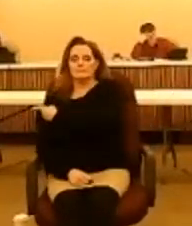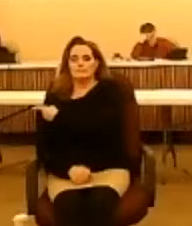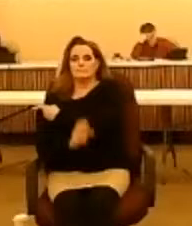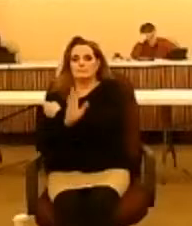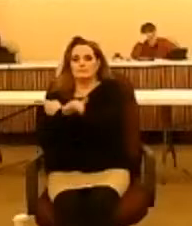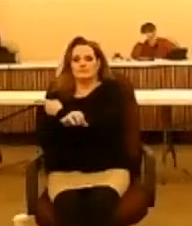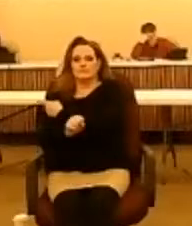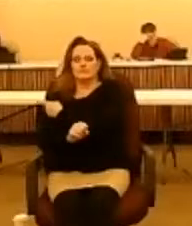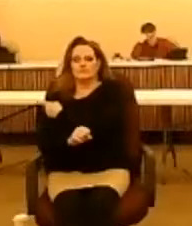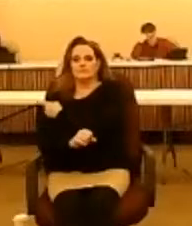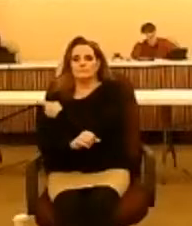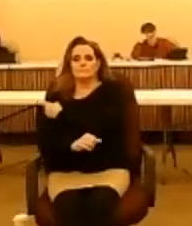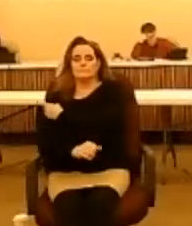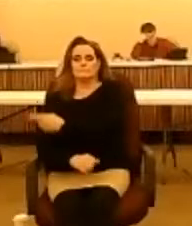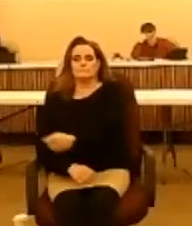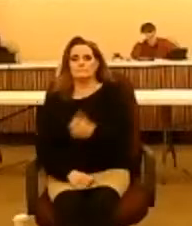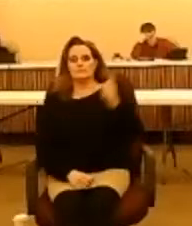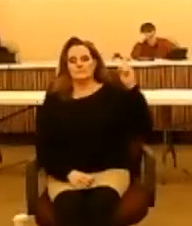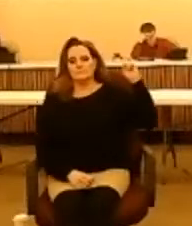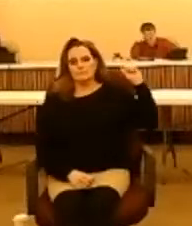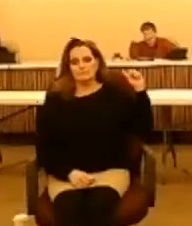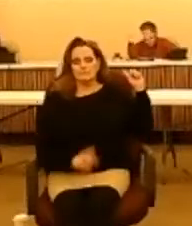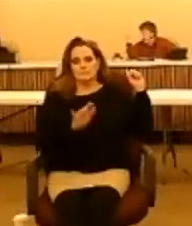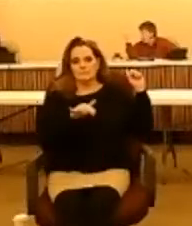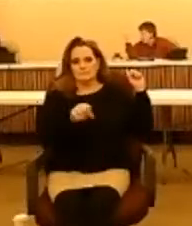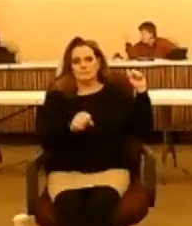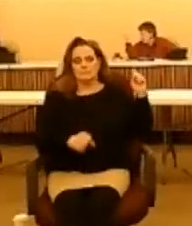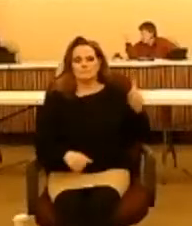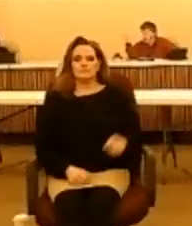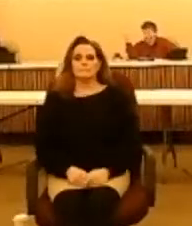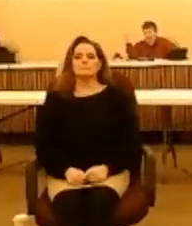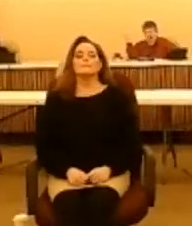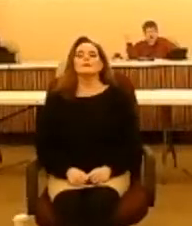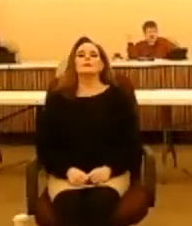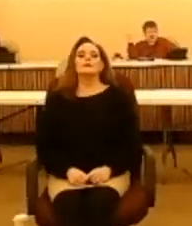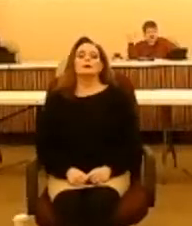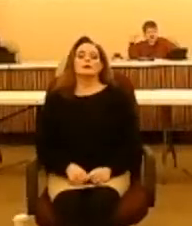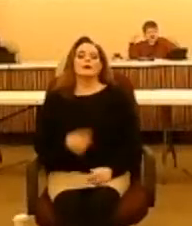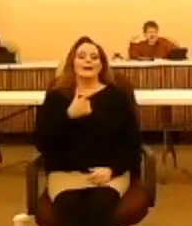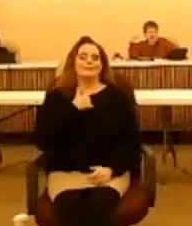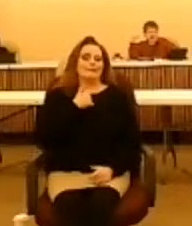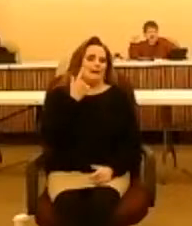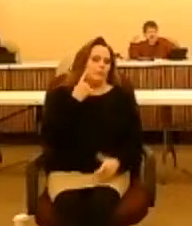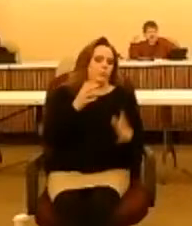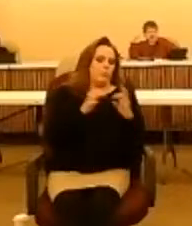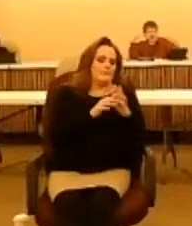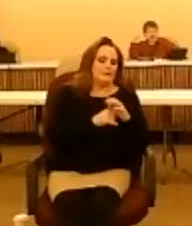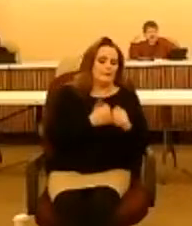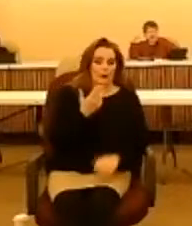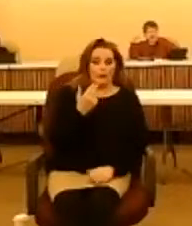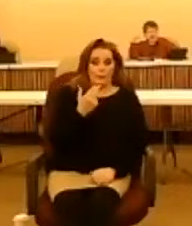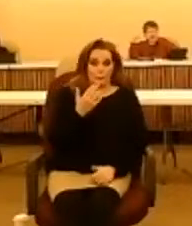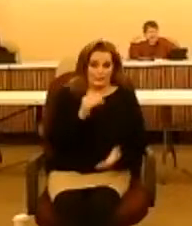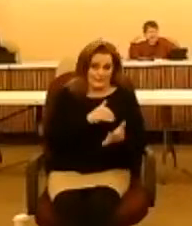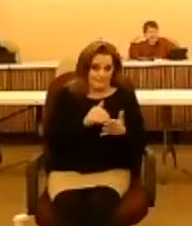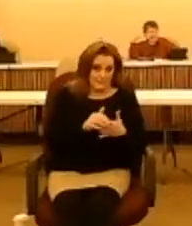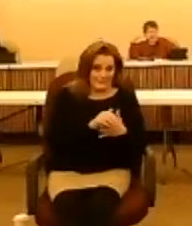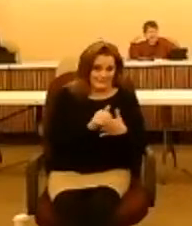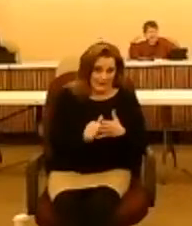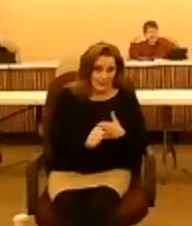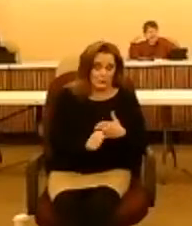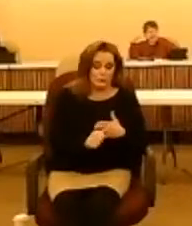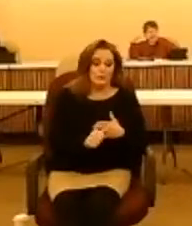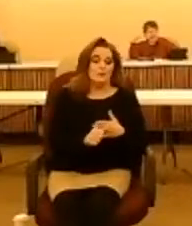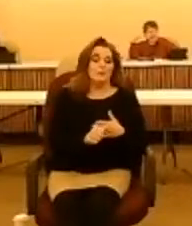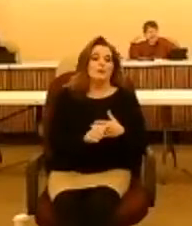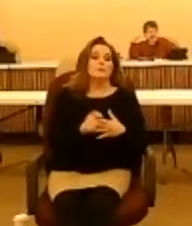Bolzner, Aye. Supervisor Schultz. Aye, I'm going to interject. I did have one comment. The $13 million manual